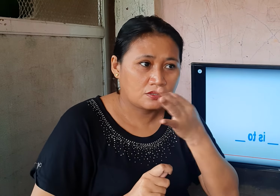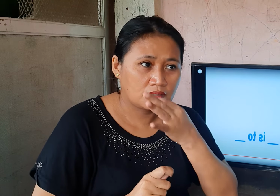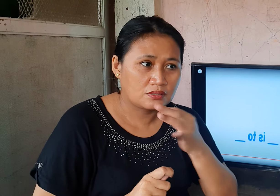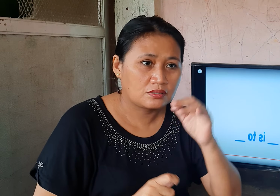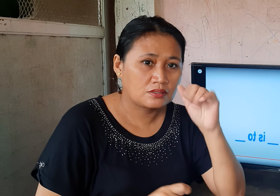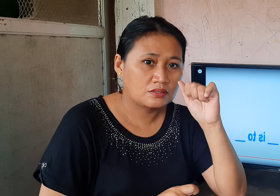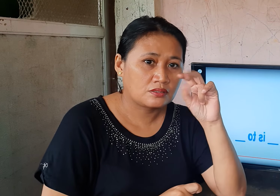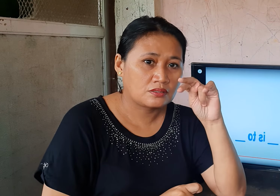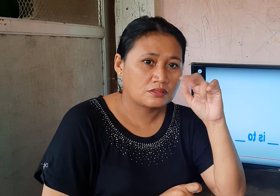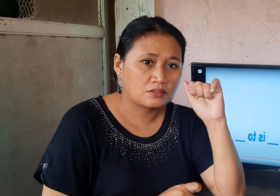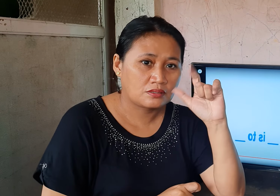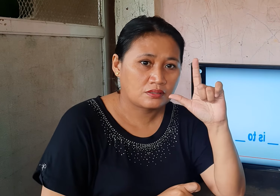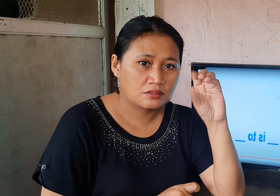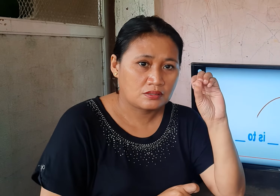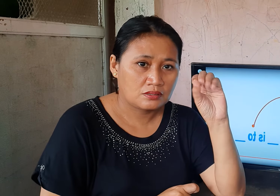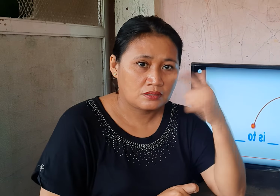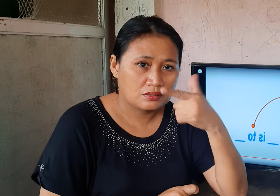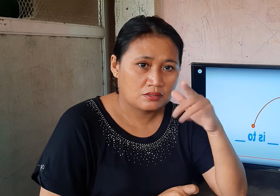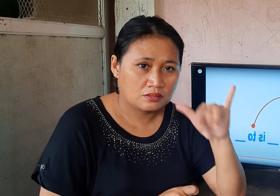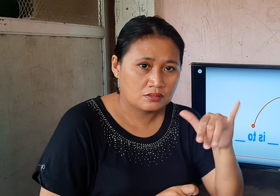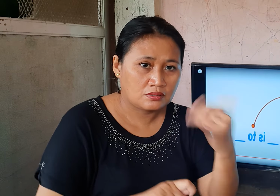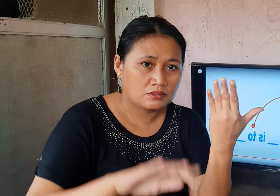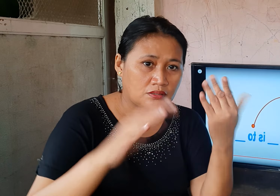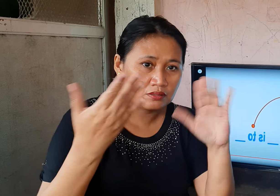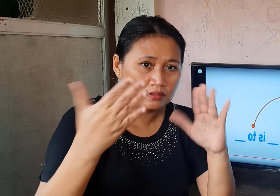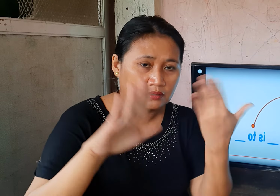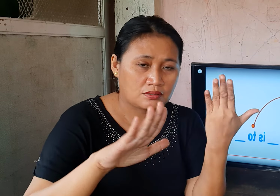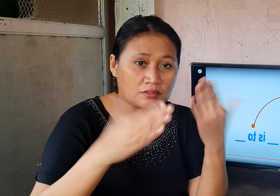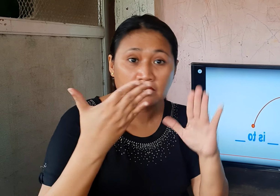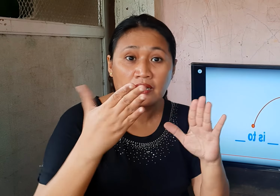just statements that compare or contrast two things that seem like